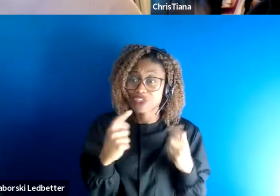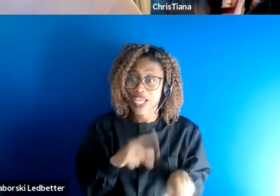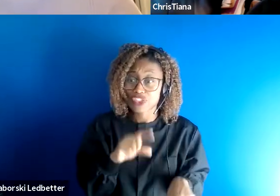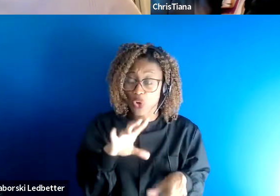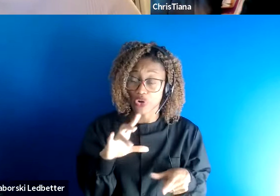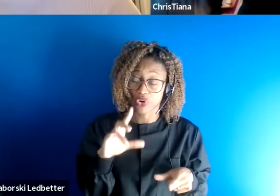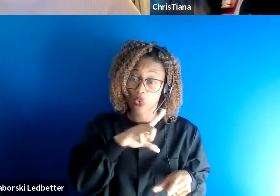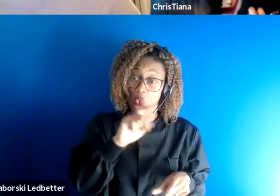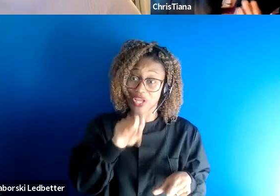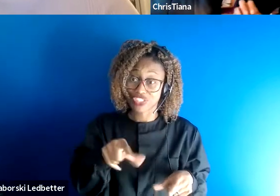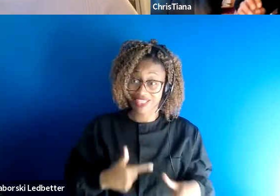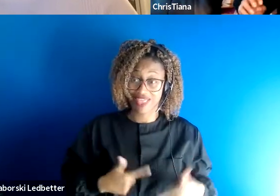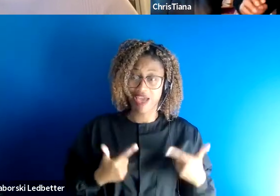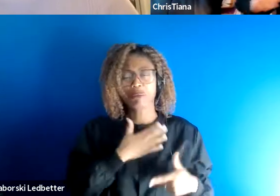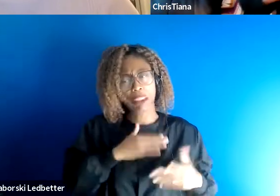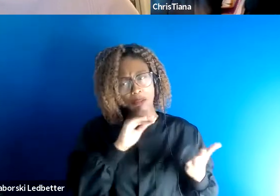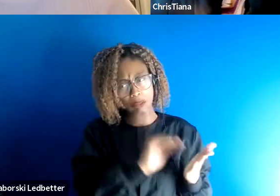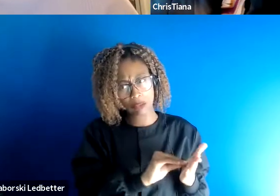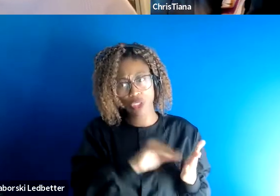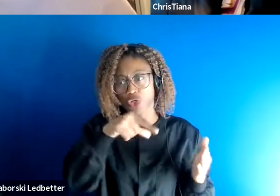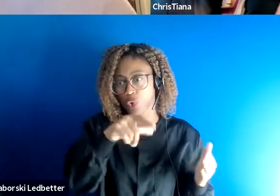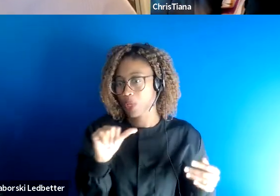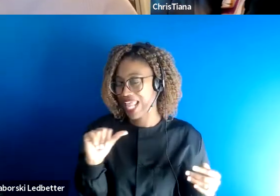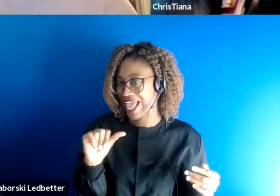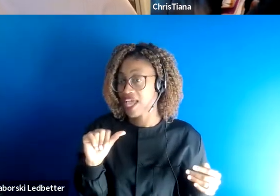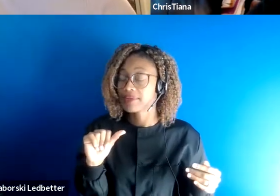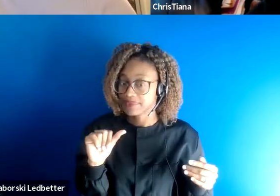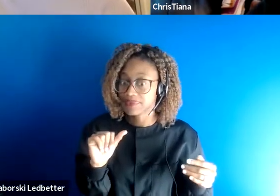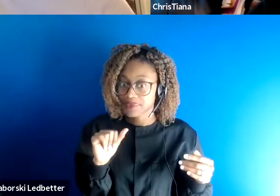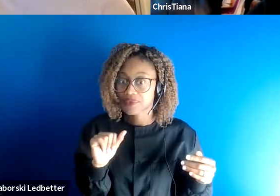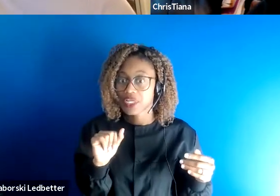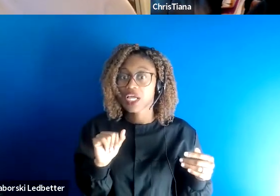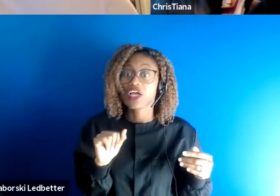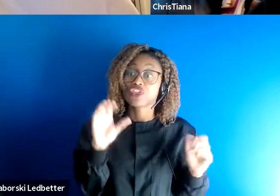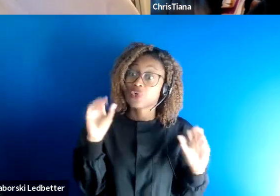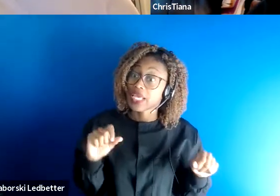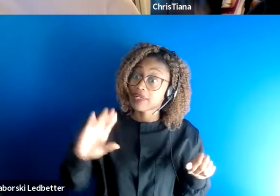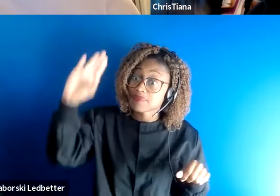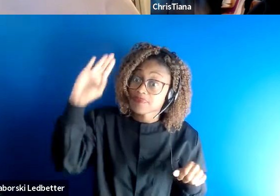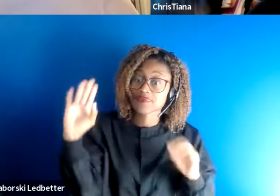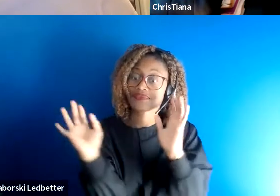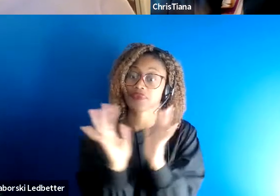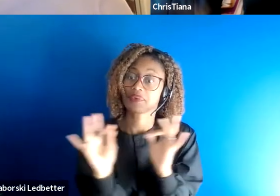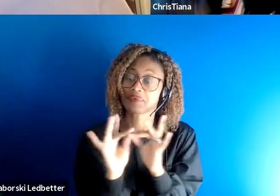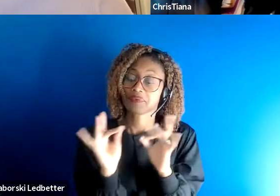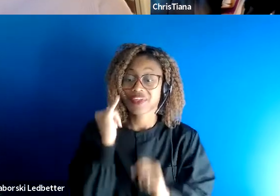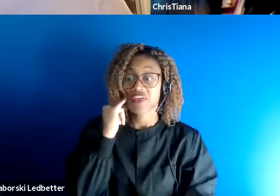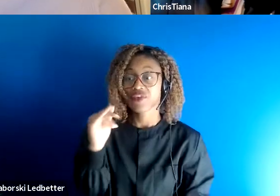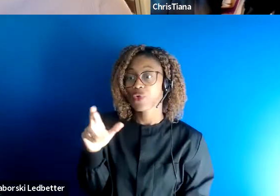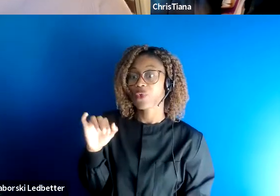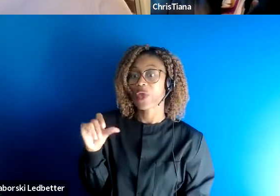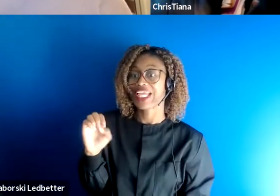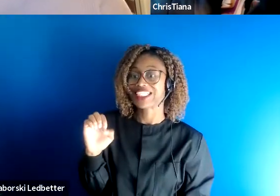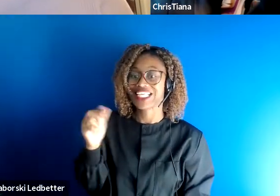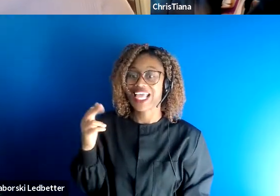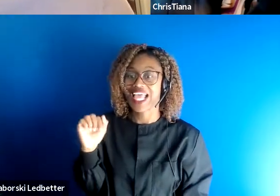You can also ask questions or make a comment. You can use the raise hand option on the menu. That